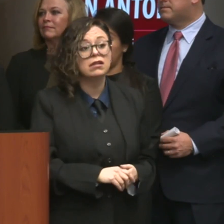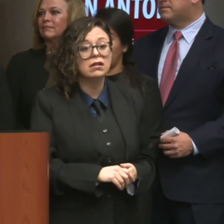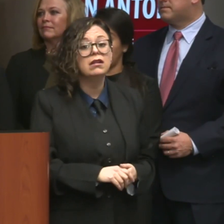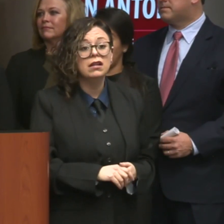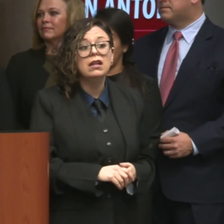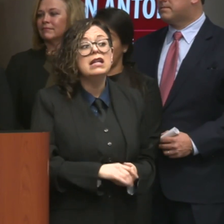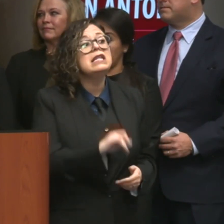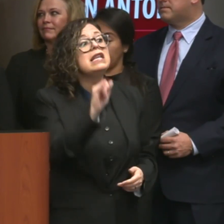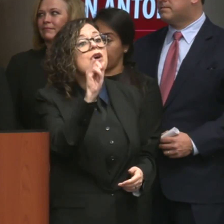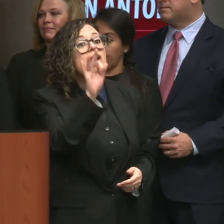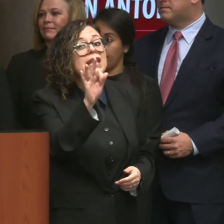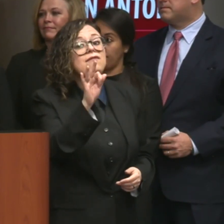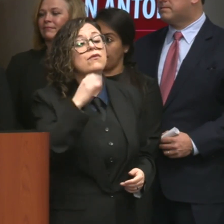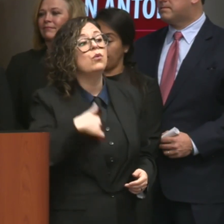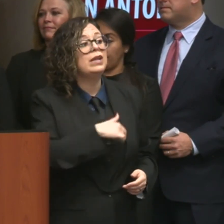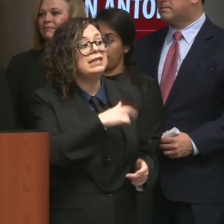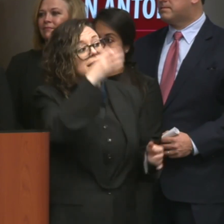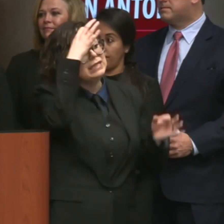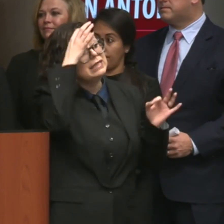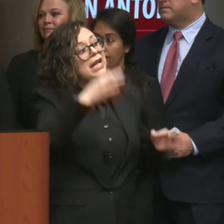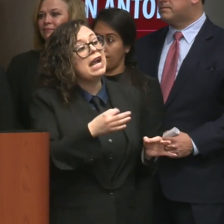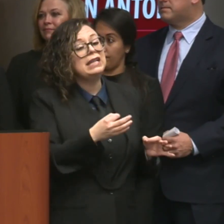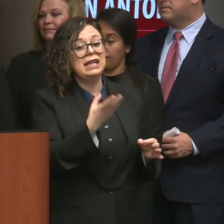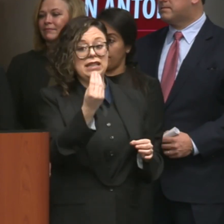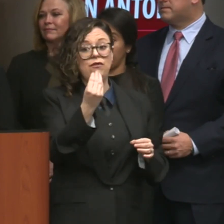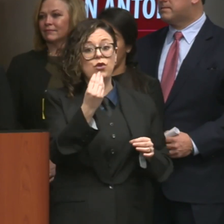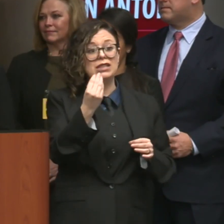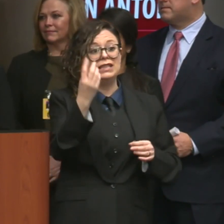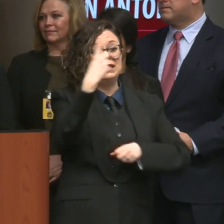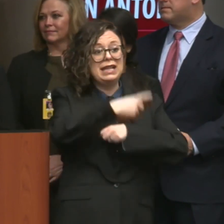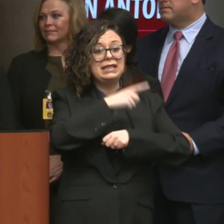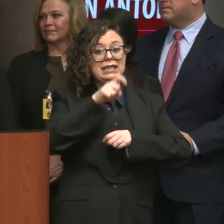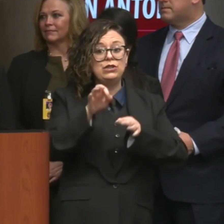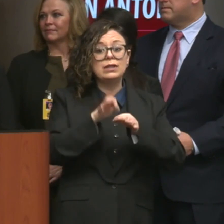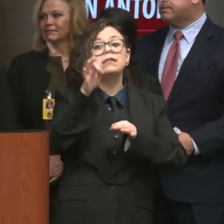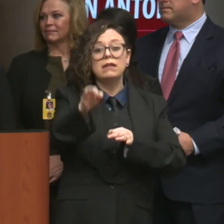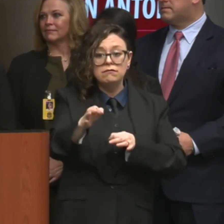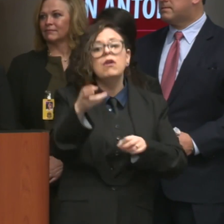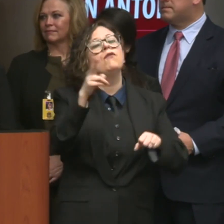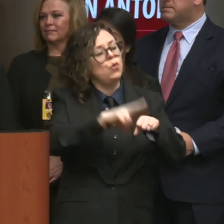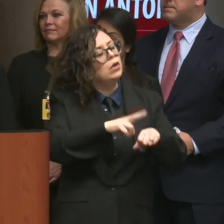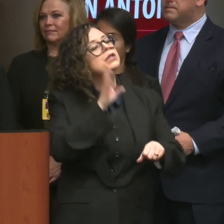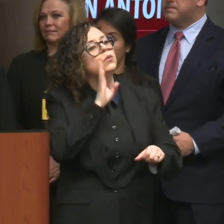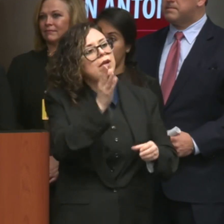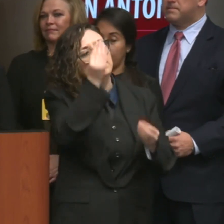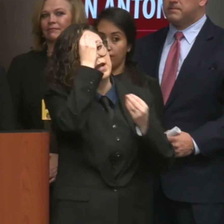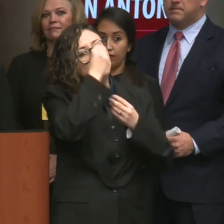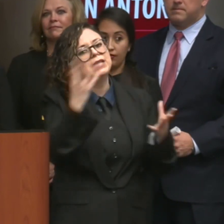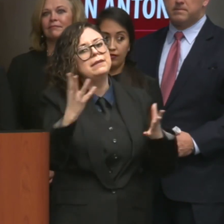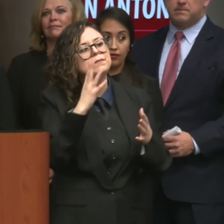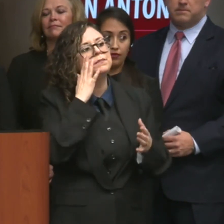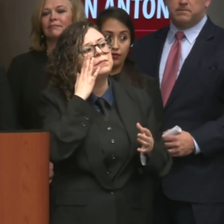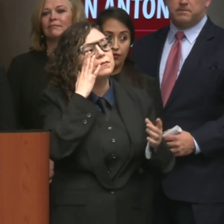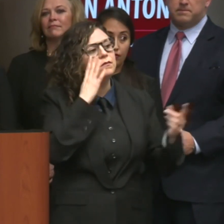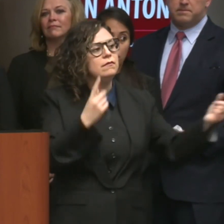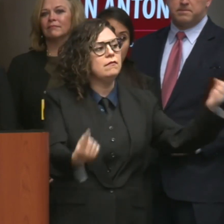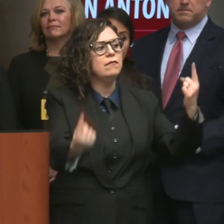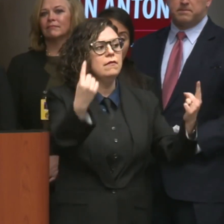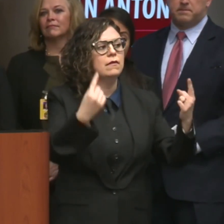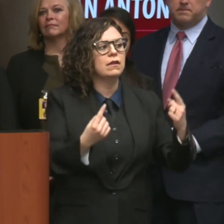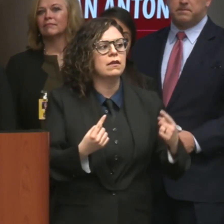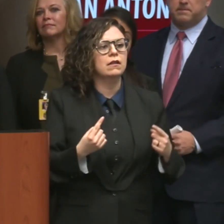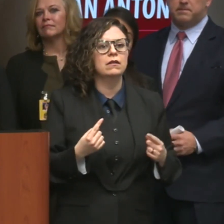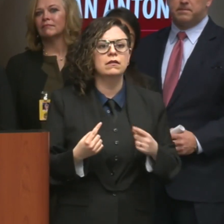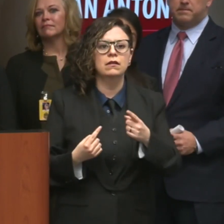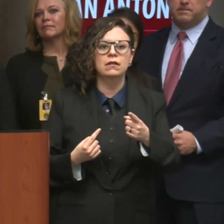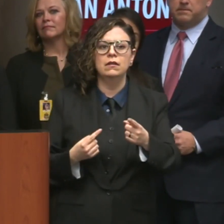we decide that the quarantine period needed to be extended, we would, of course, provide an update on that. So at this point, February 20th is the date